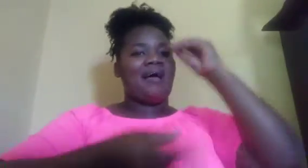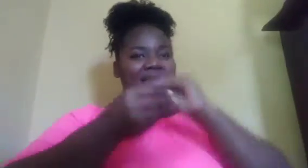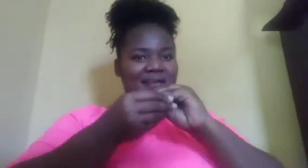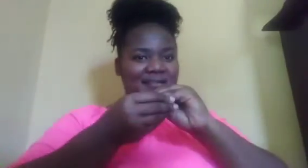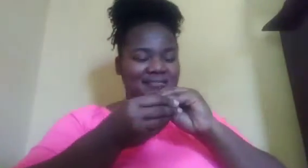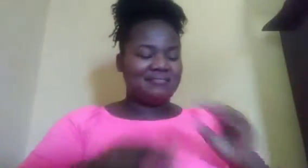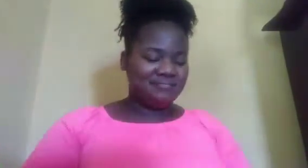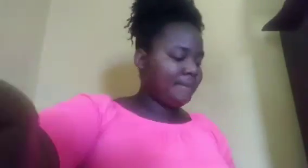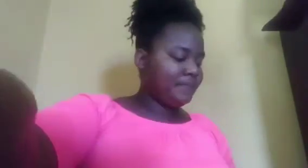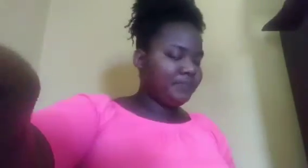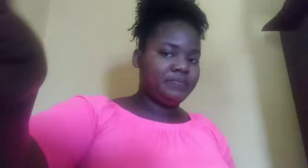Now we're going to add them.